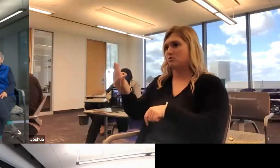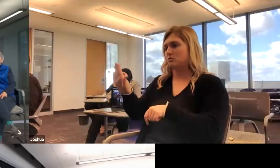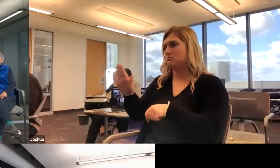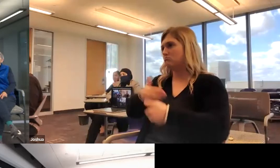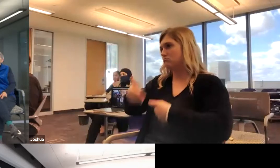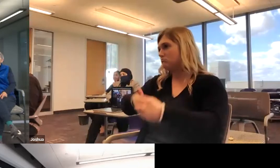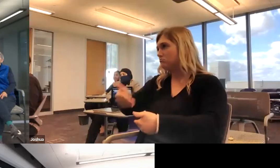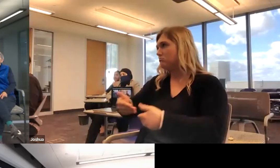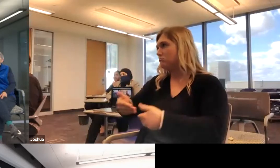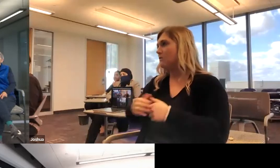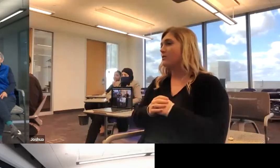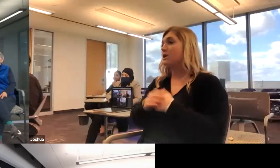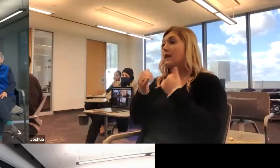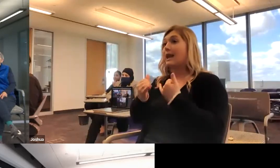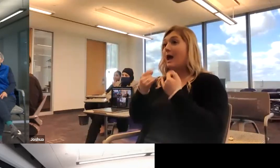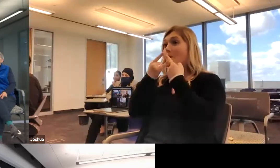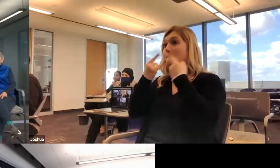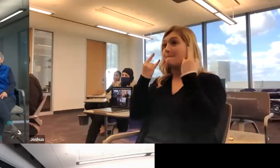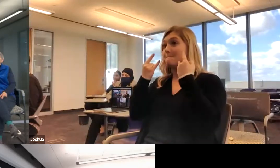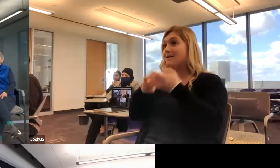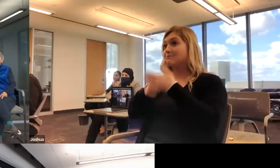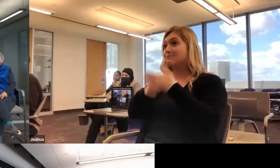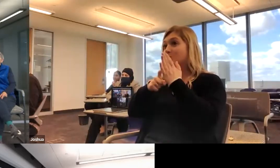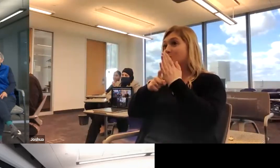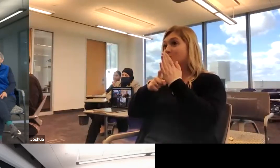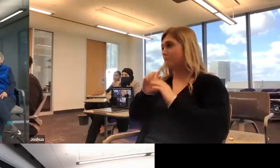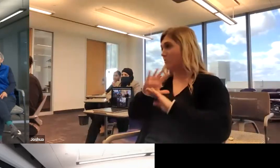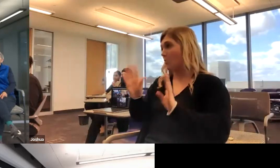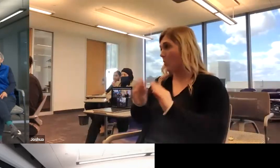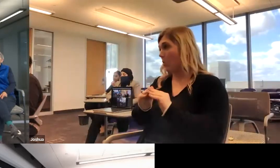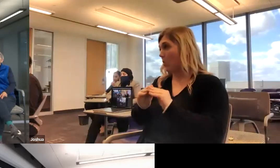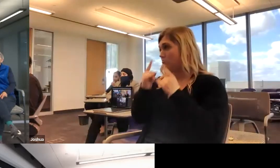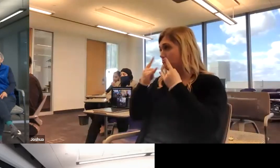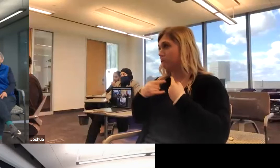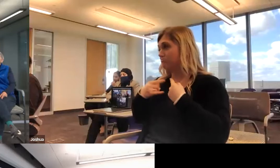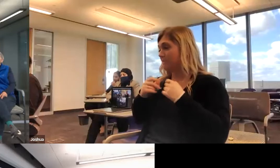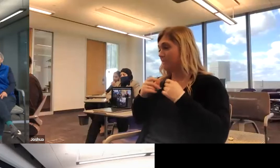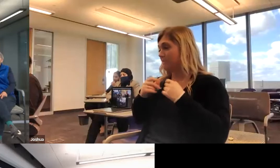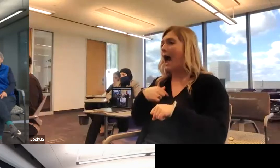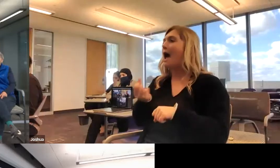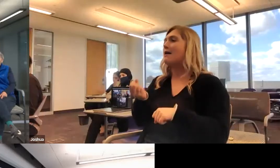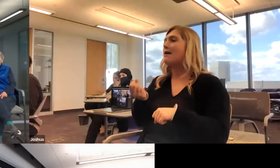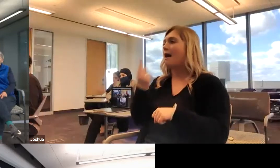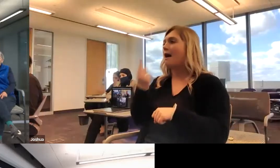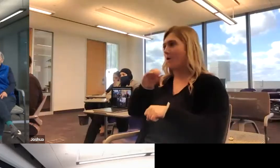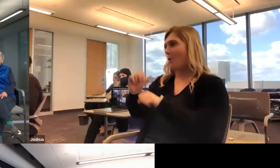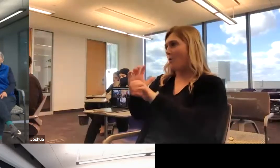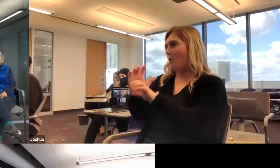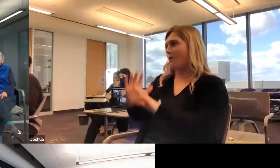that the mask mandate inside has been lifted, I can understand my coworkers a lot